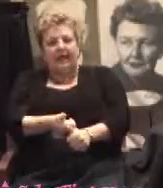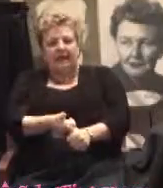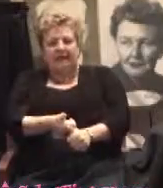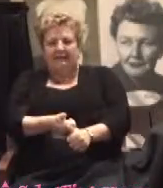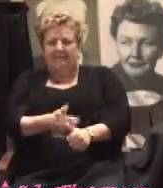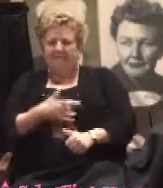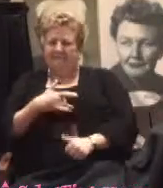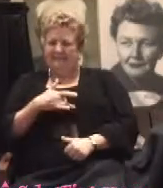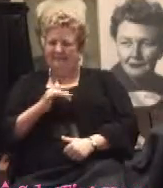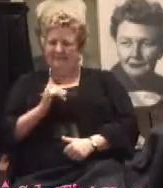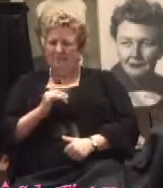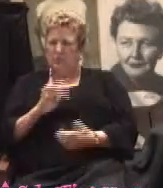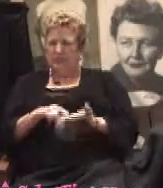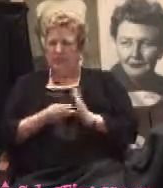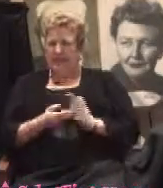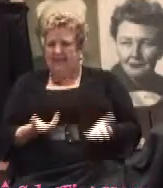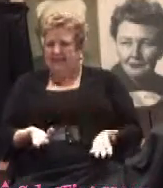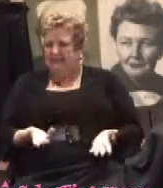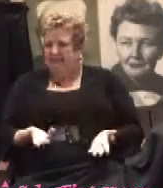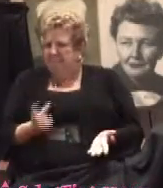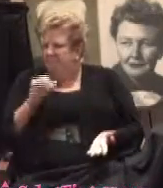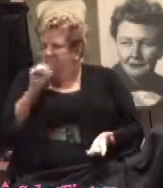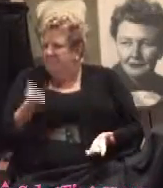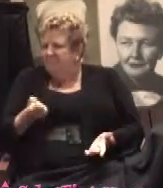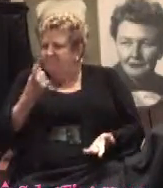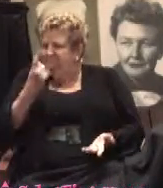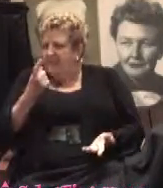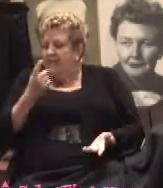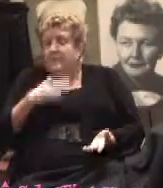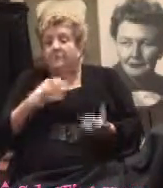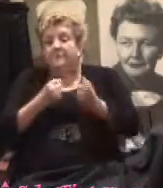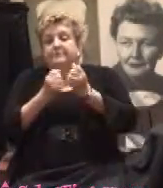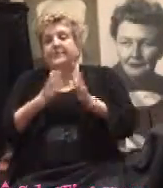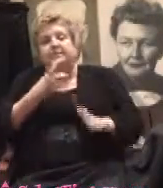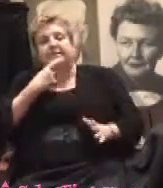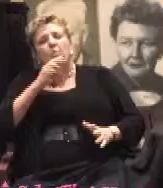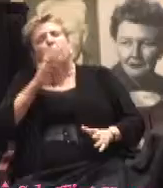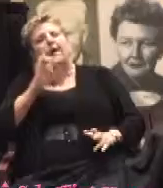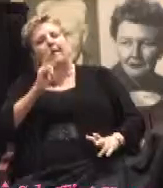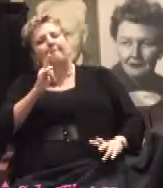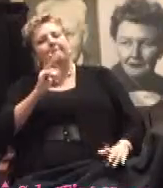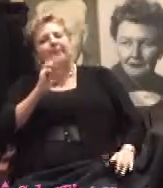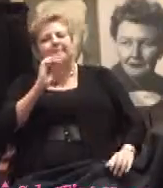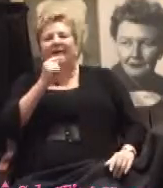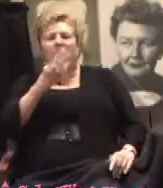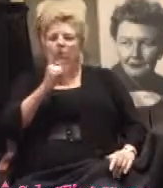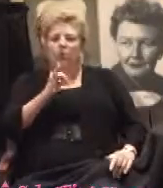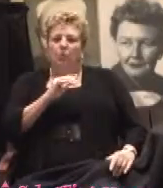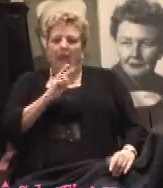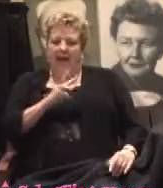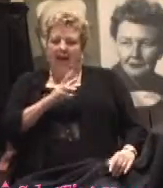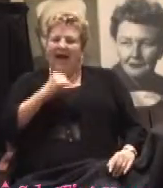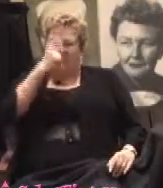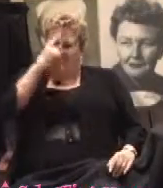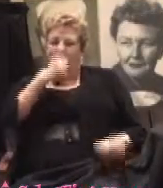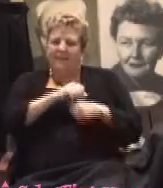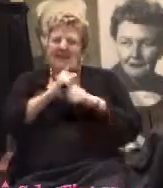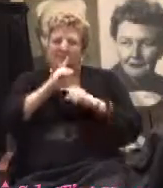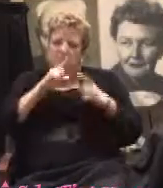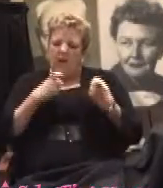what does that mean? I don't understand. What does that mean? And he said, well, Matthew, I think you're making it too complicated. He said, I think when your alarm clock